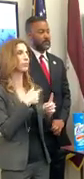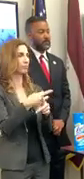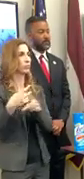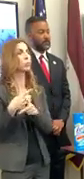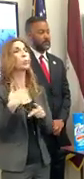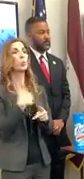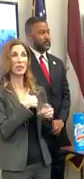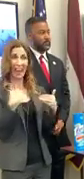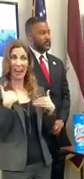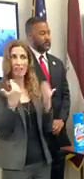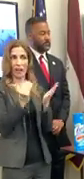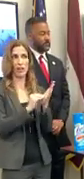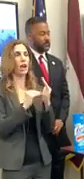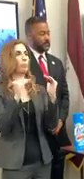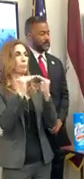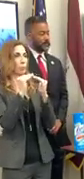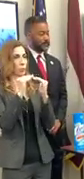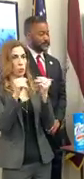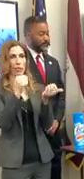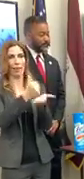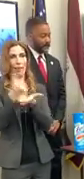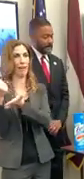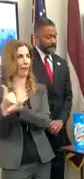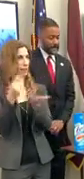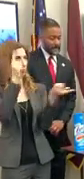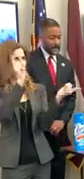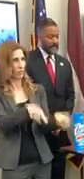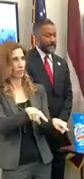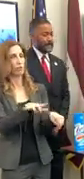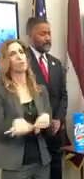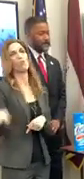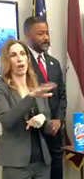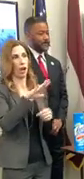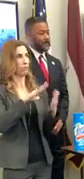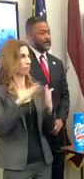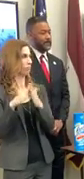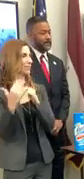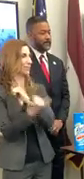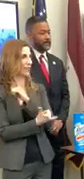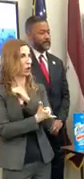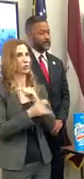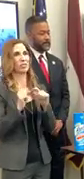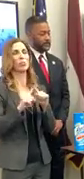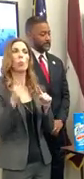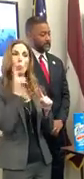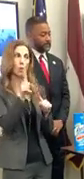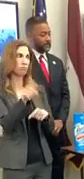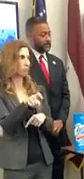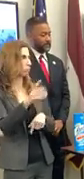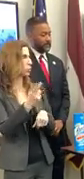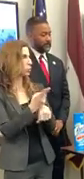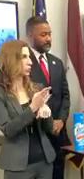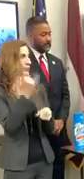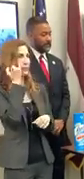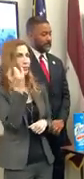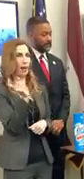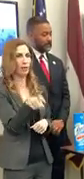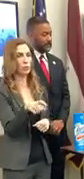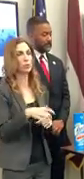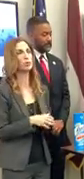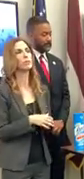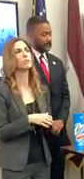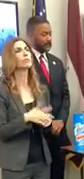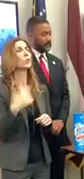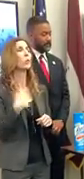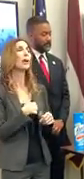aid agreements across the county that will be put into place if necessary. And there are